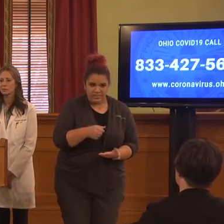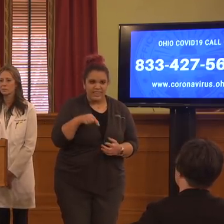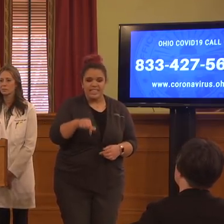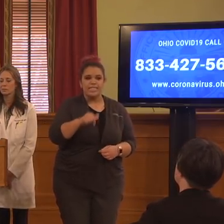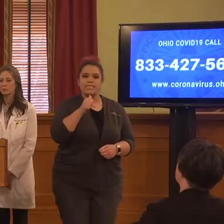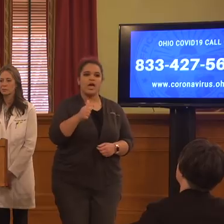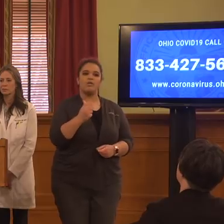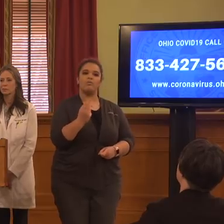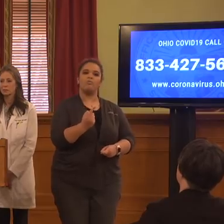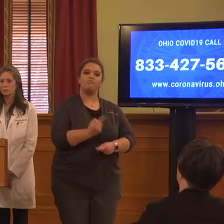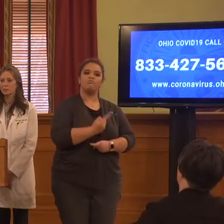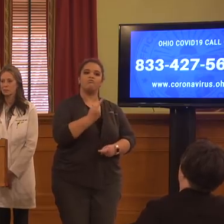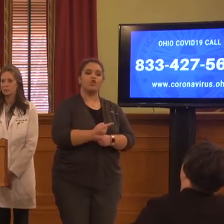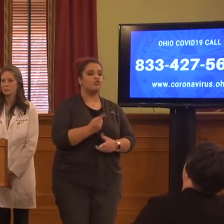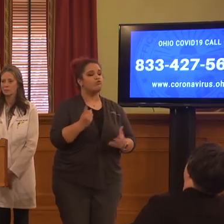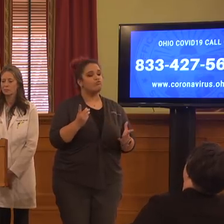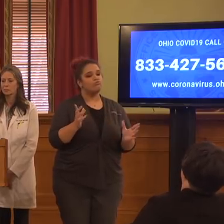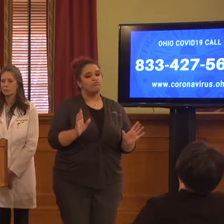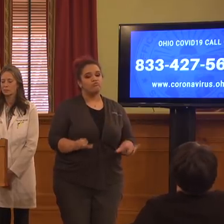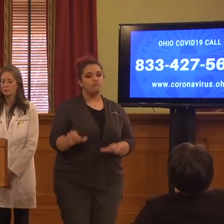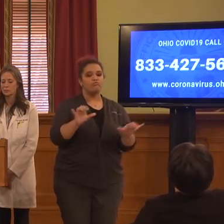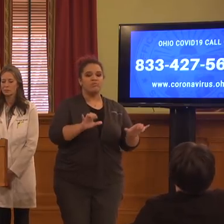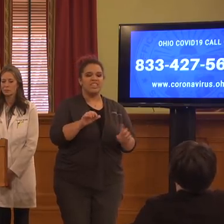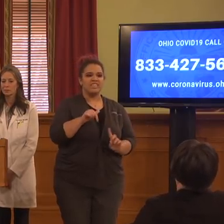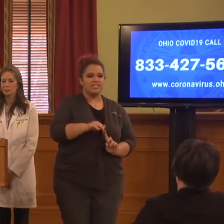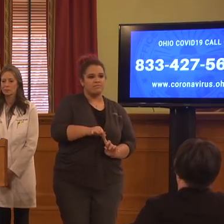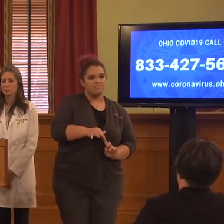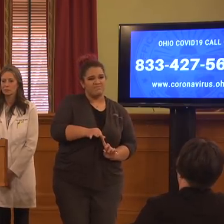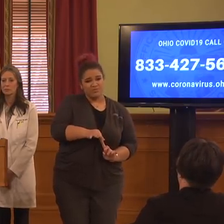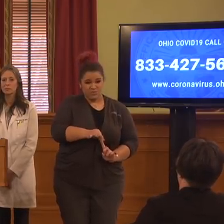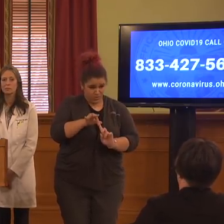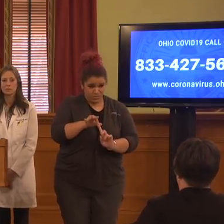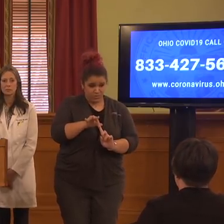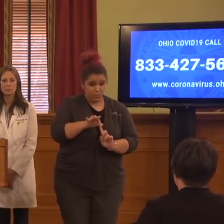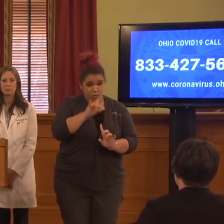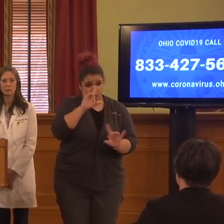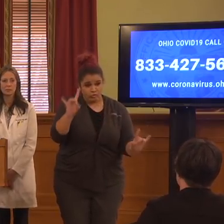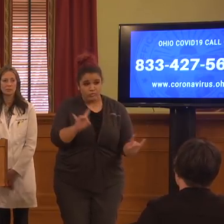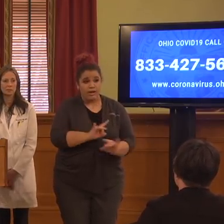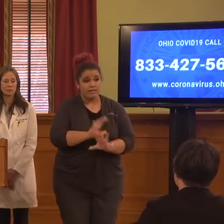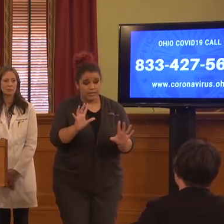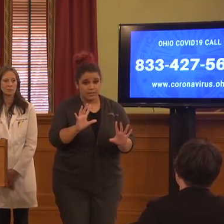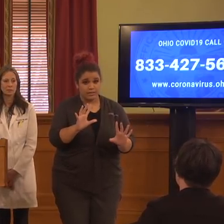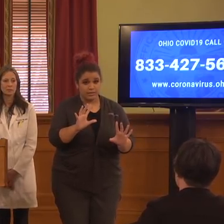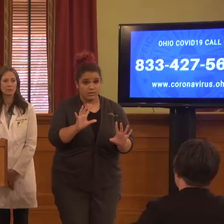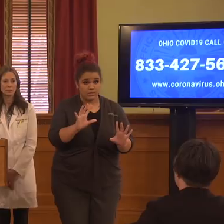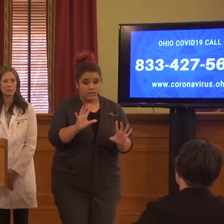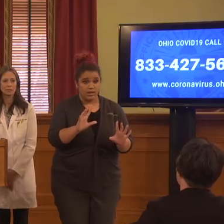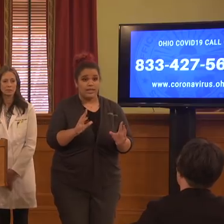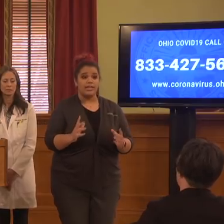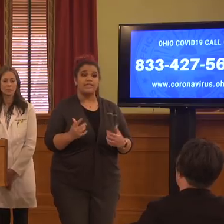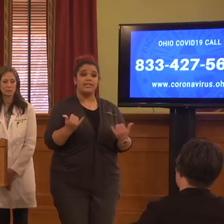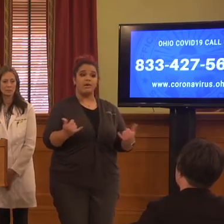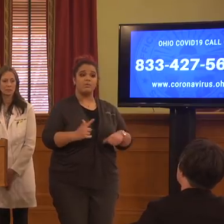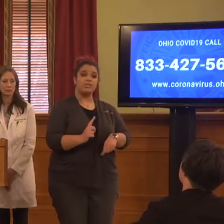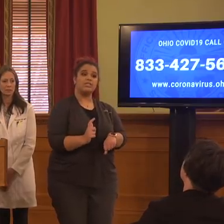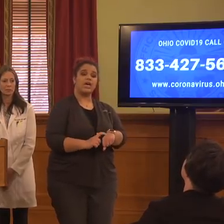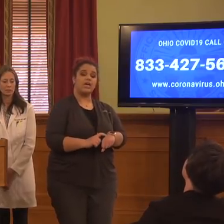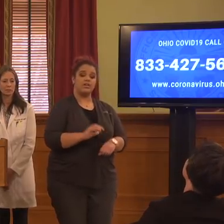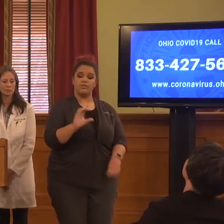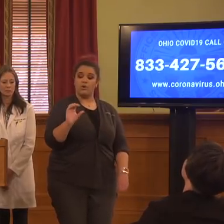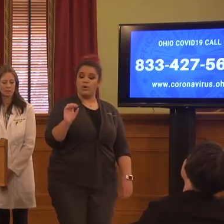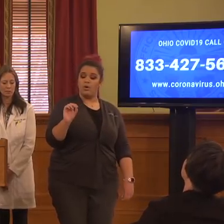of great stress and crisis, but it's also a time when Ohioans can come together, and Ohioans always do that. And I fully